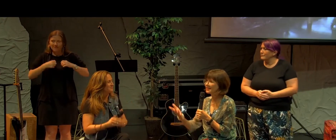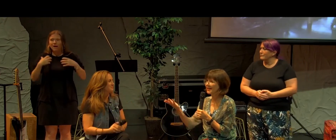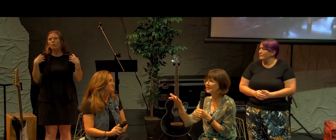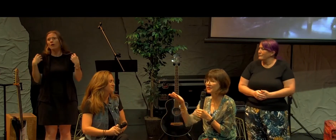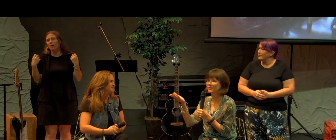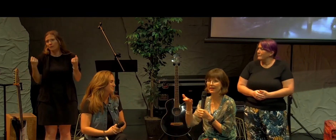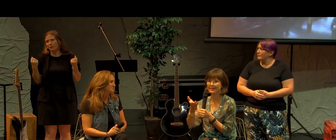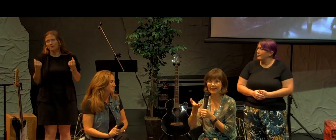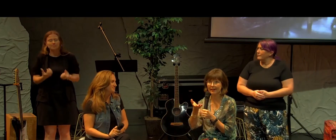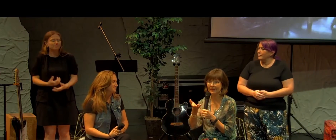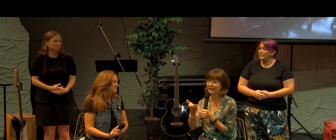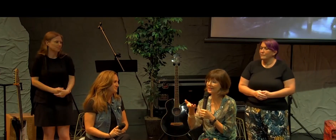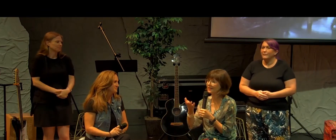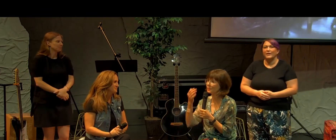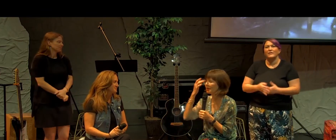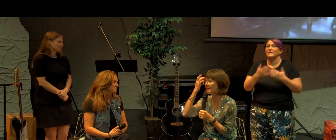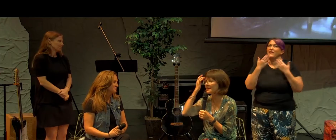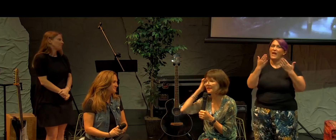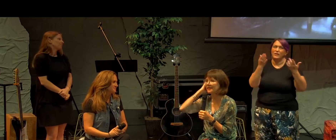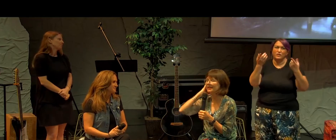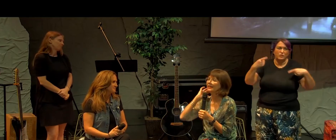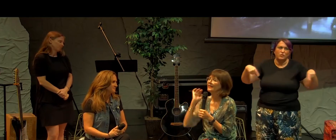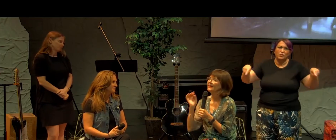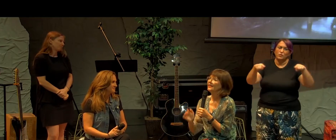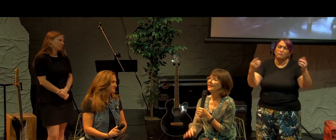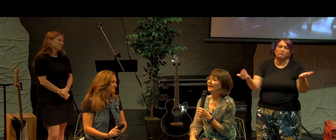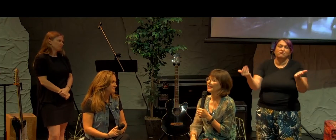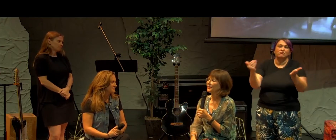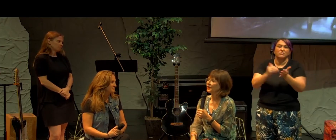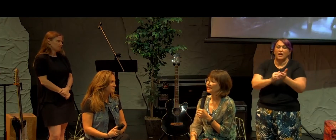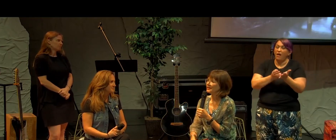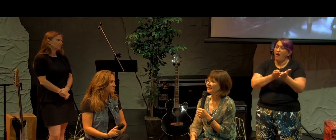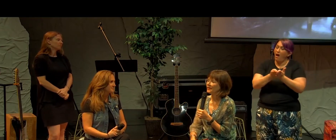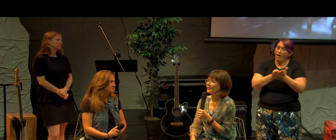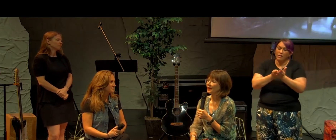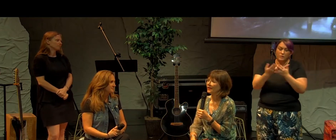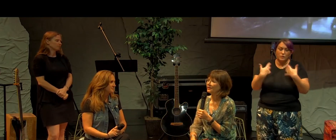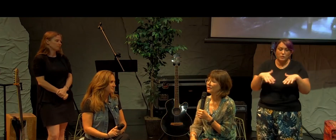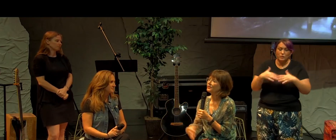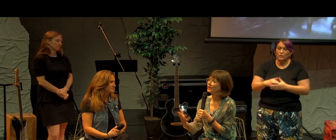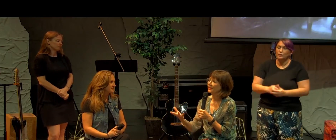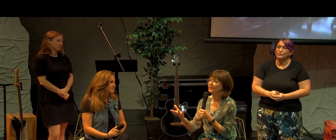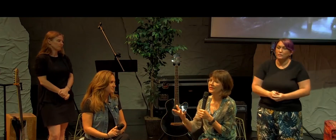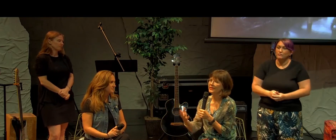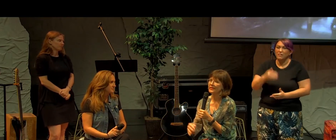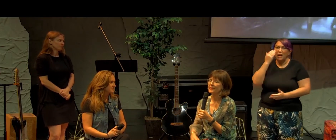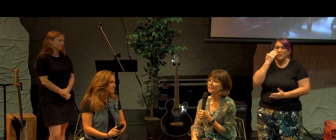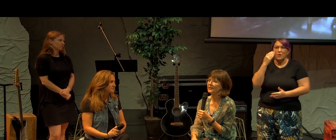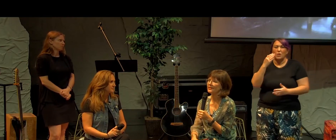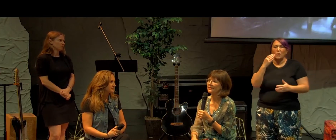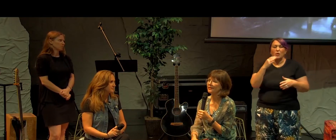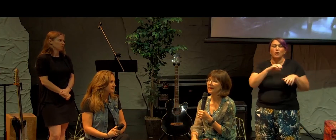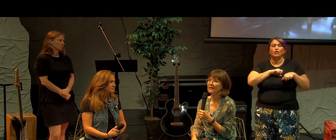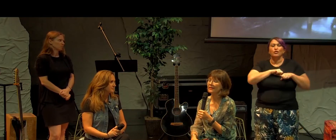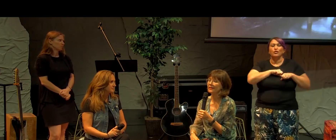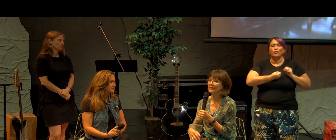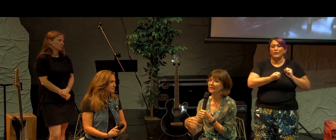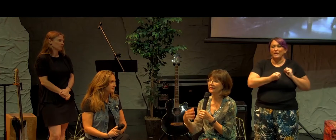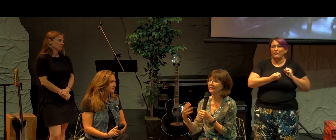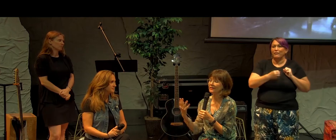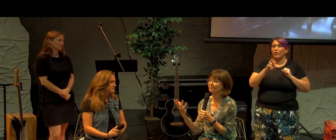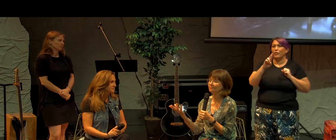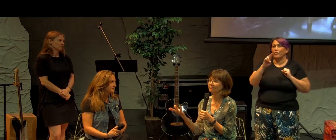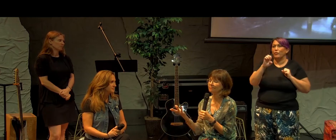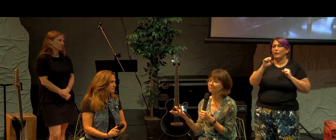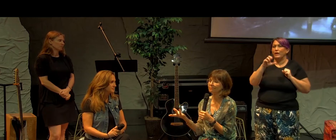is thanks to you guys again, honestly, because I know that you have, grief recovery is it's a